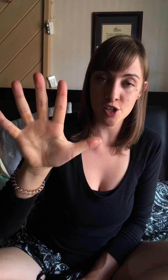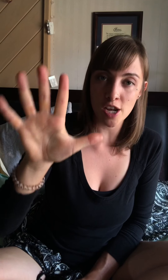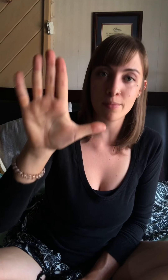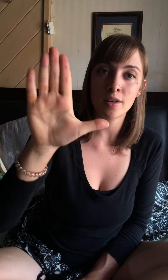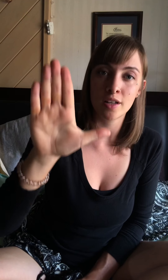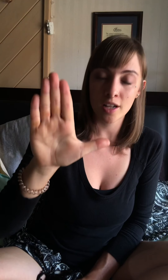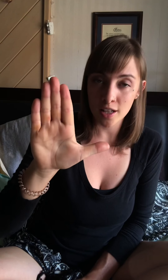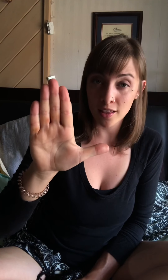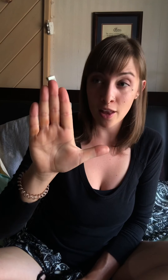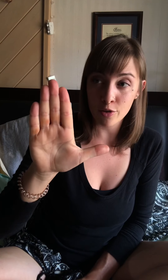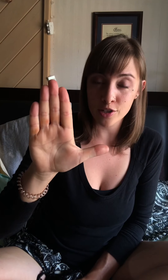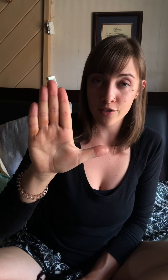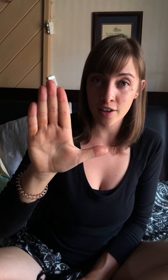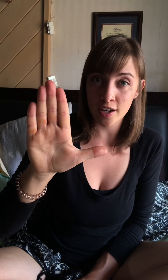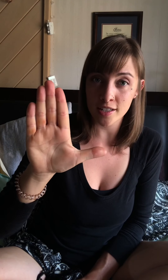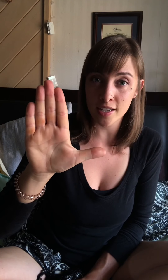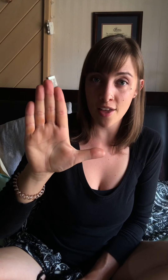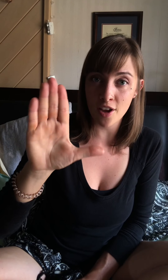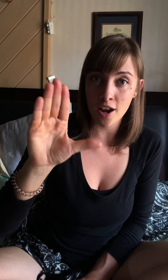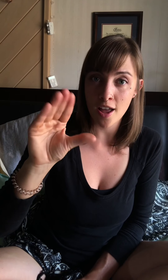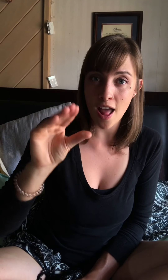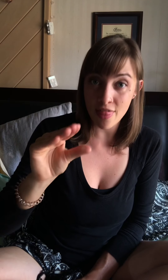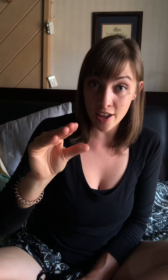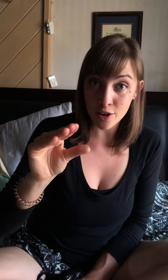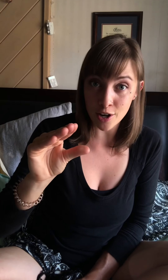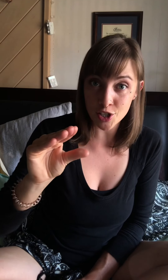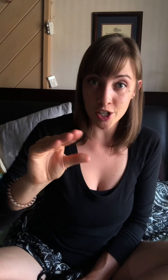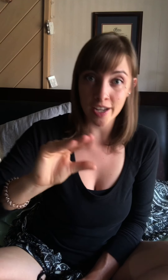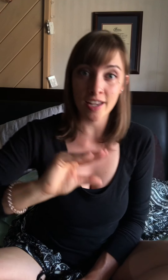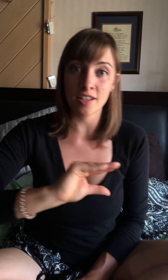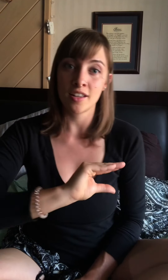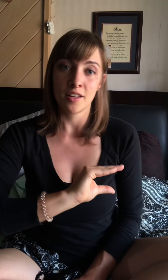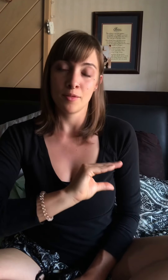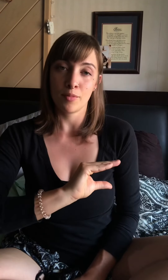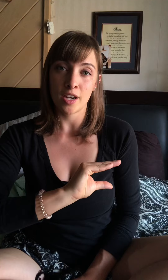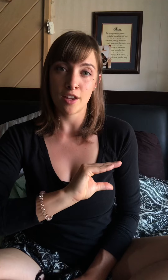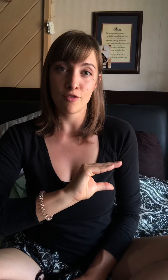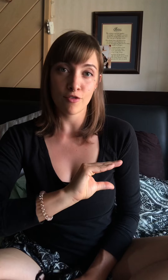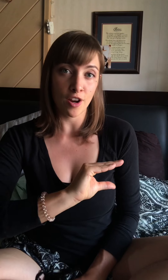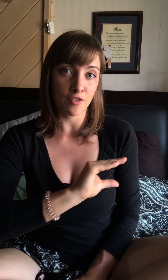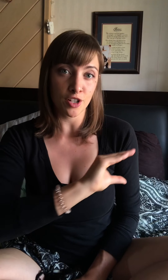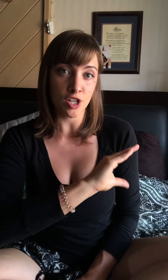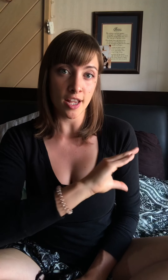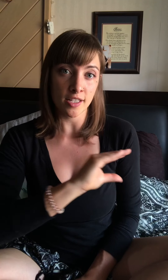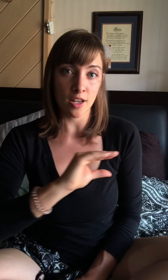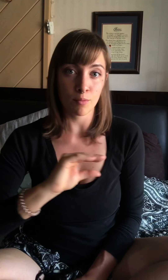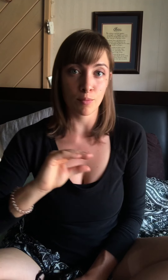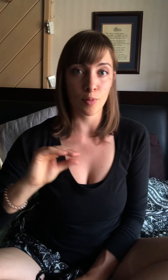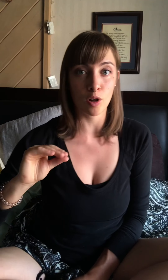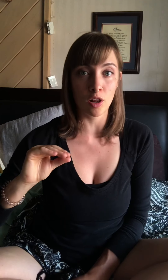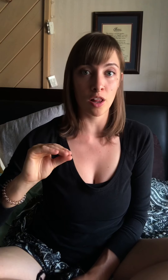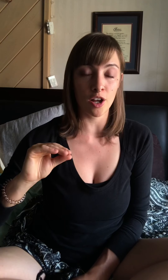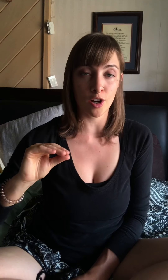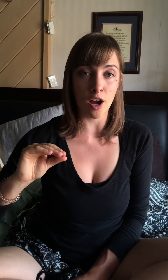shape. Close your fingers together and then crunch your hand, put it in front of your chest and pull